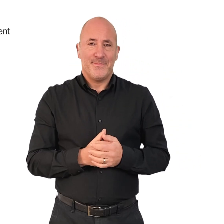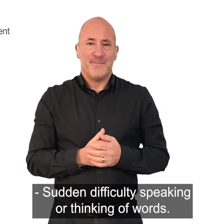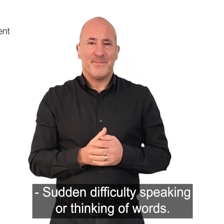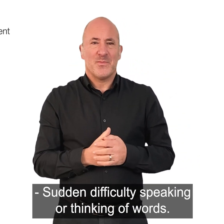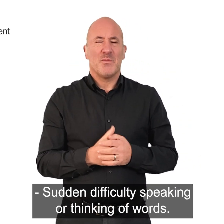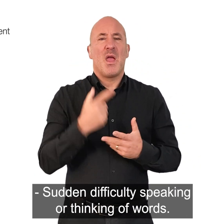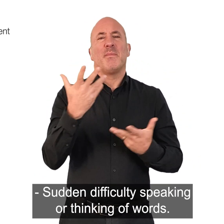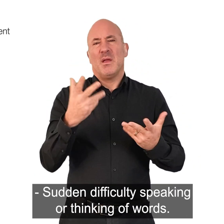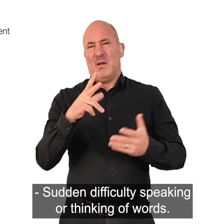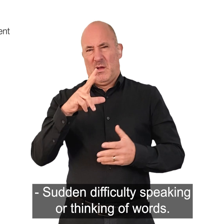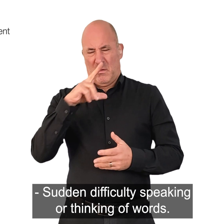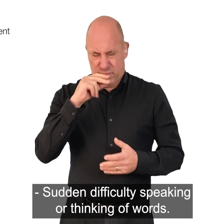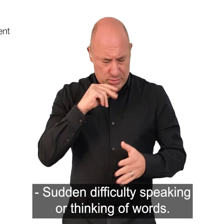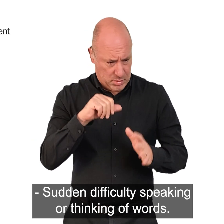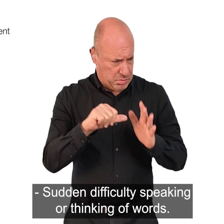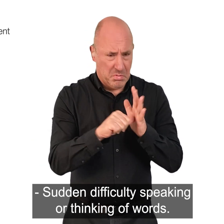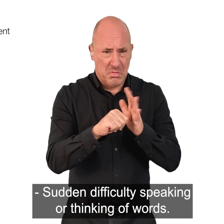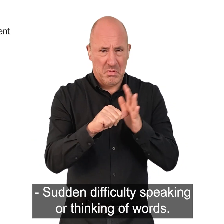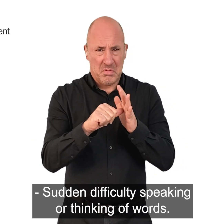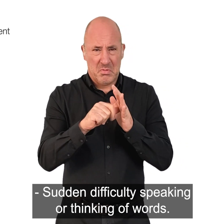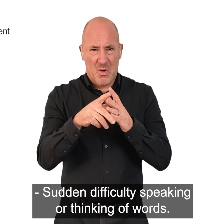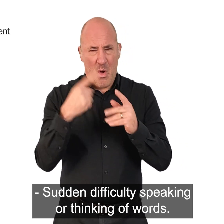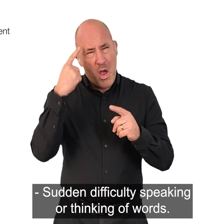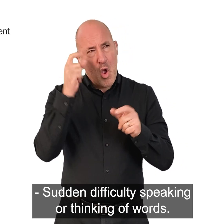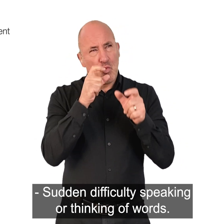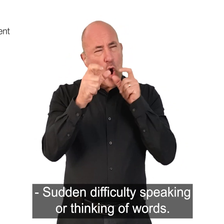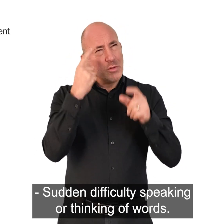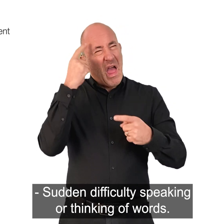Sudden difficulty speaking or thinking of words.